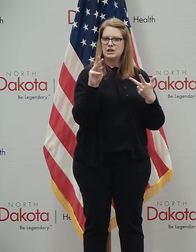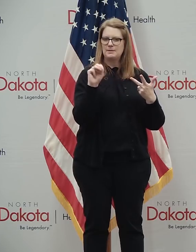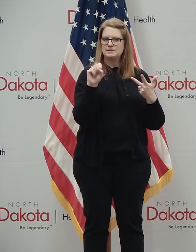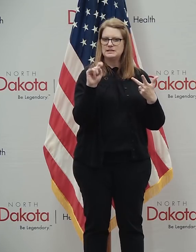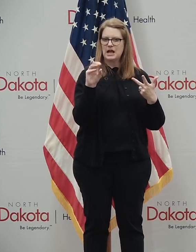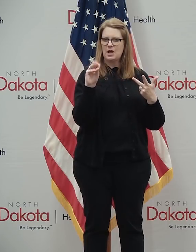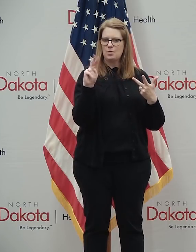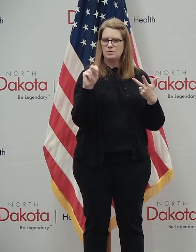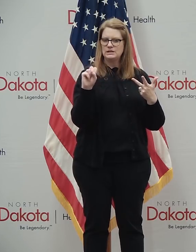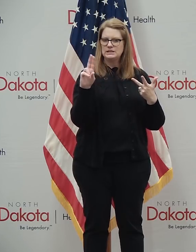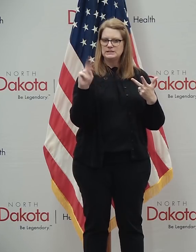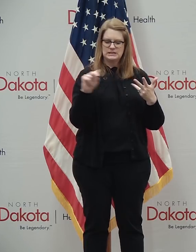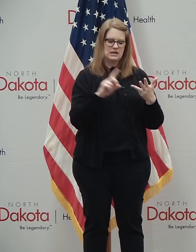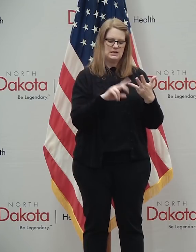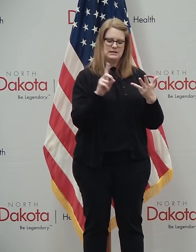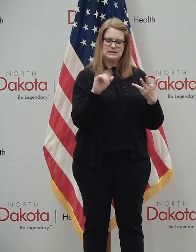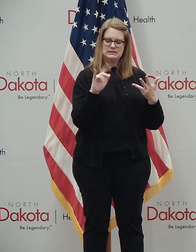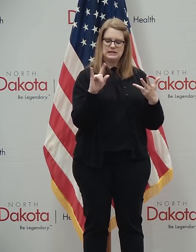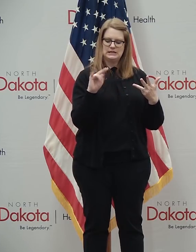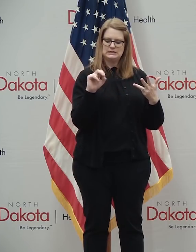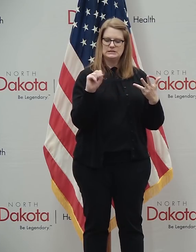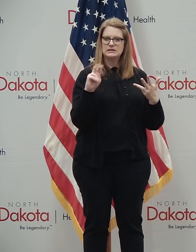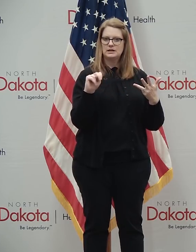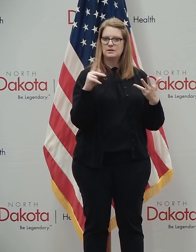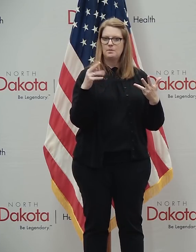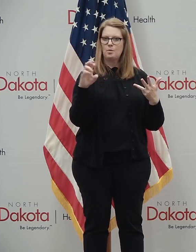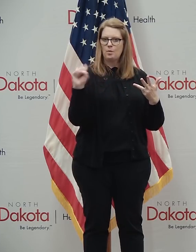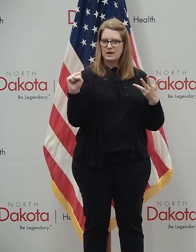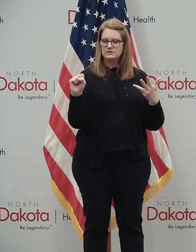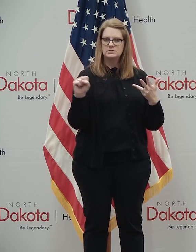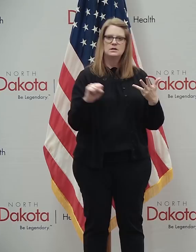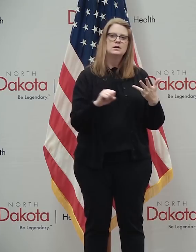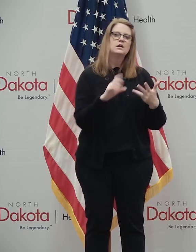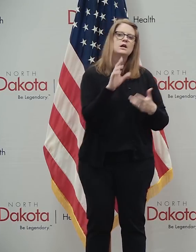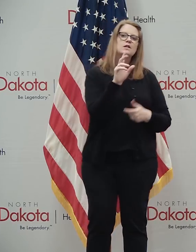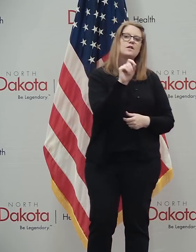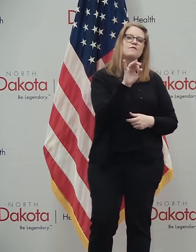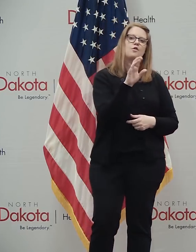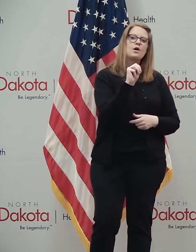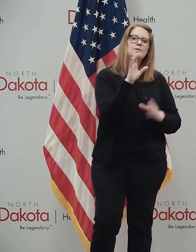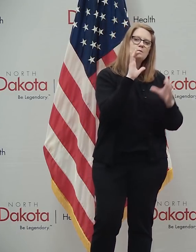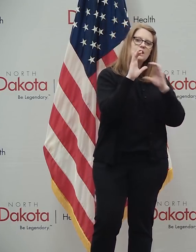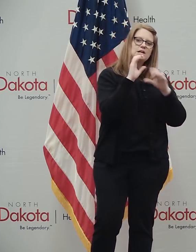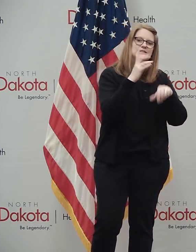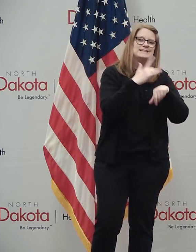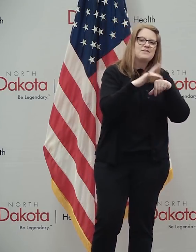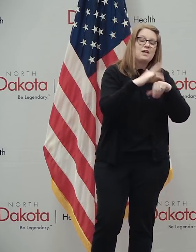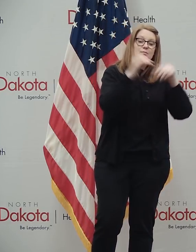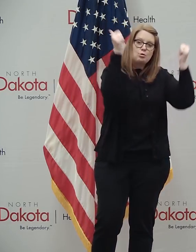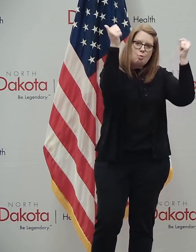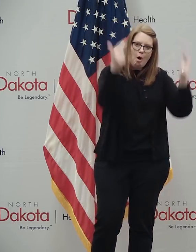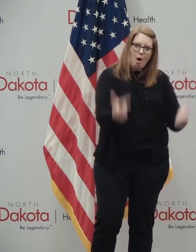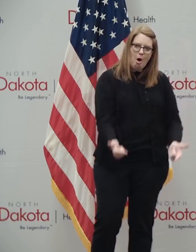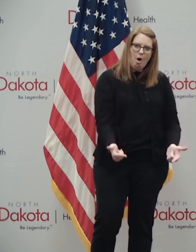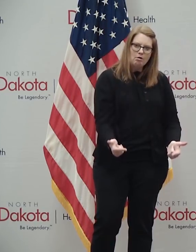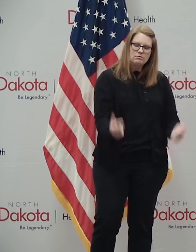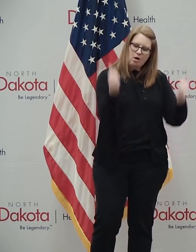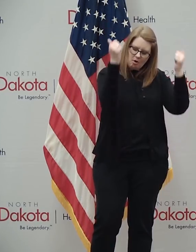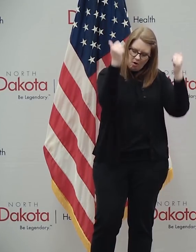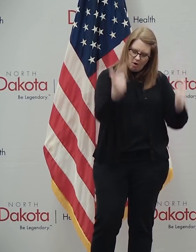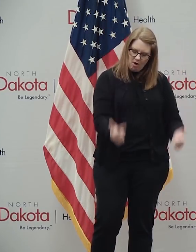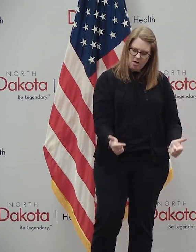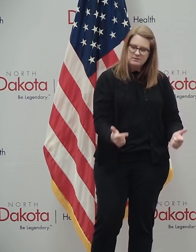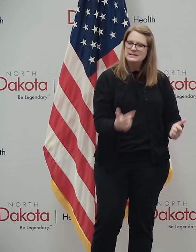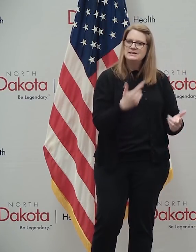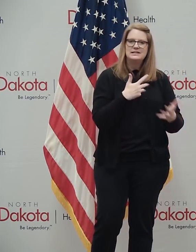and the Dickinson Press websites. Forum Communications is making this available to everyone, regardless of their